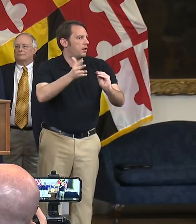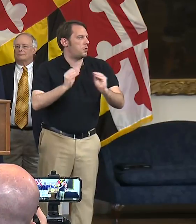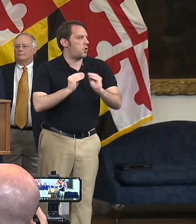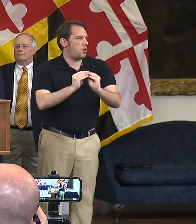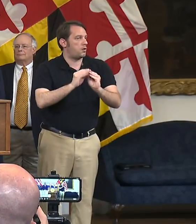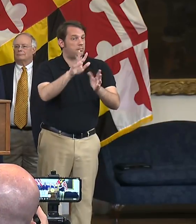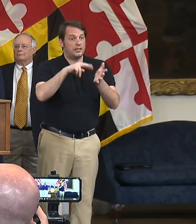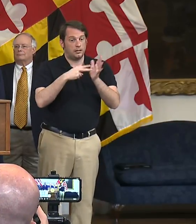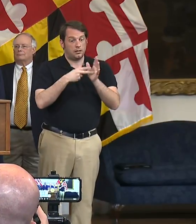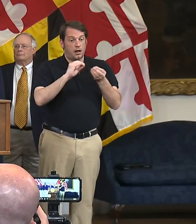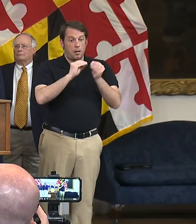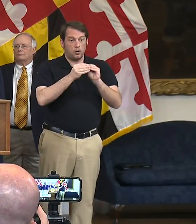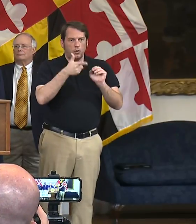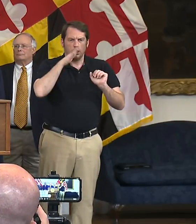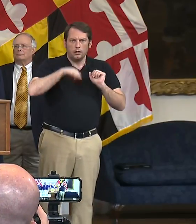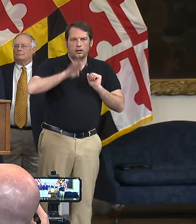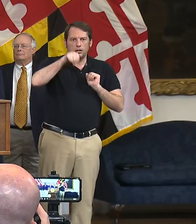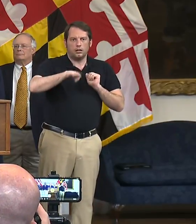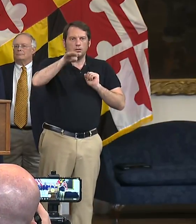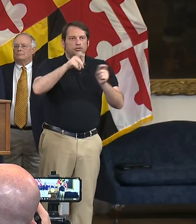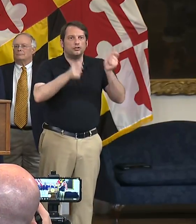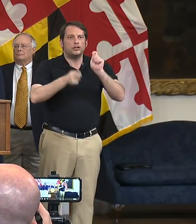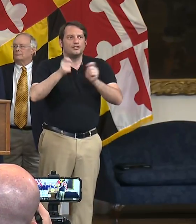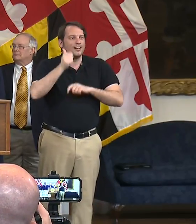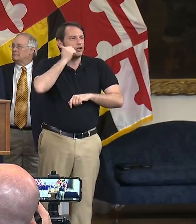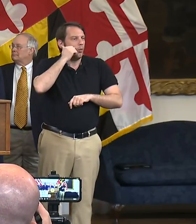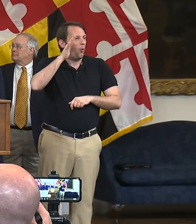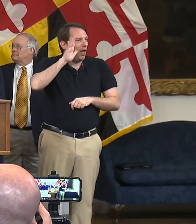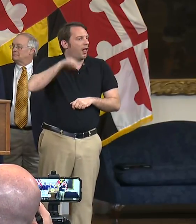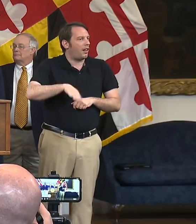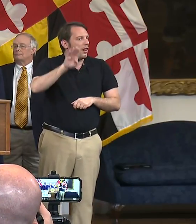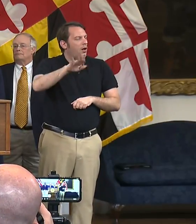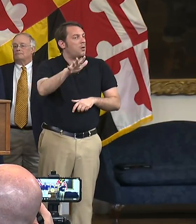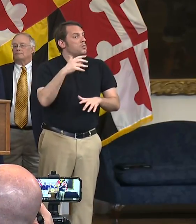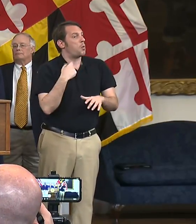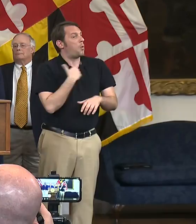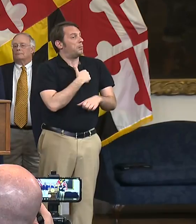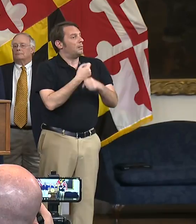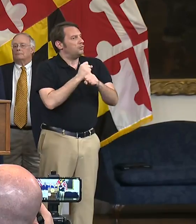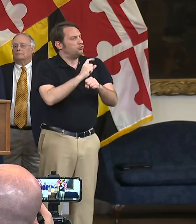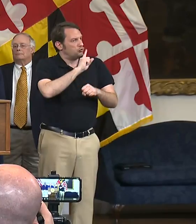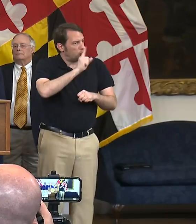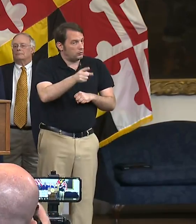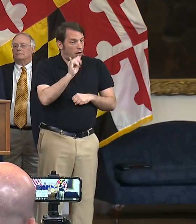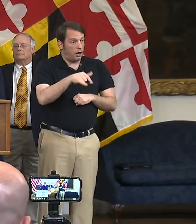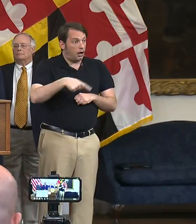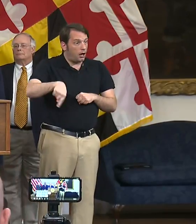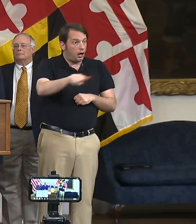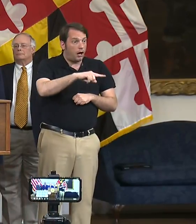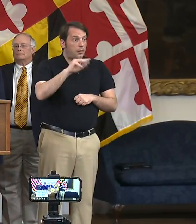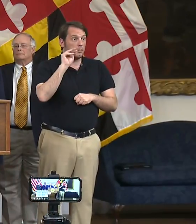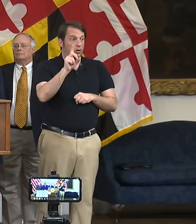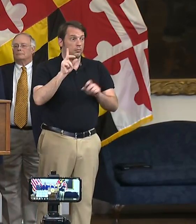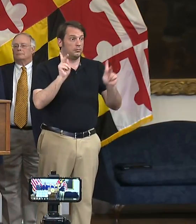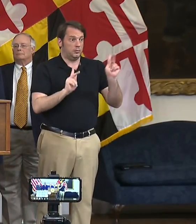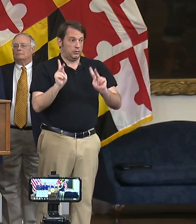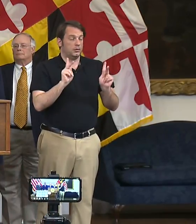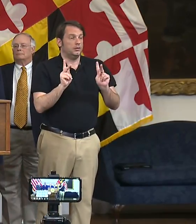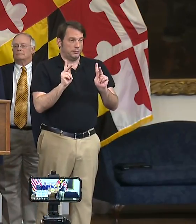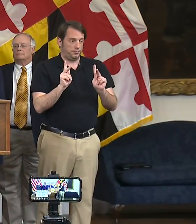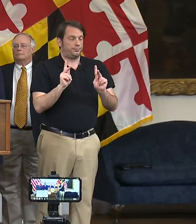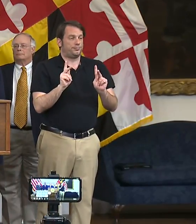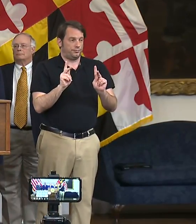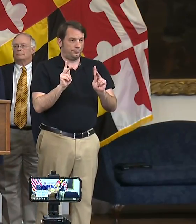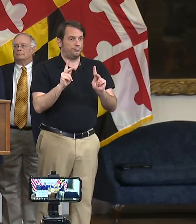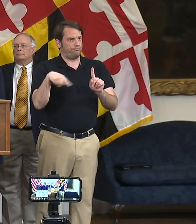want to continue to assure Marylanders that our state is taking every precaution when it comes to the